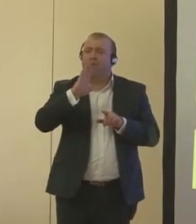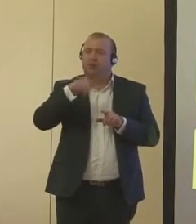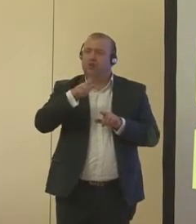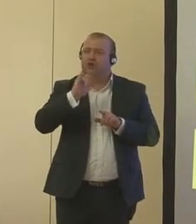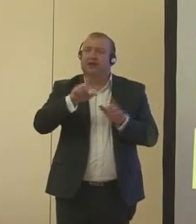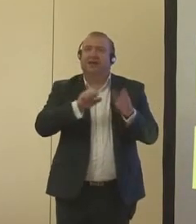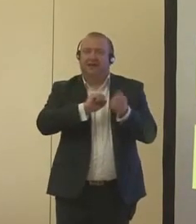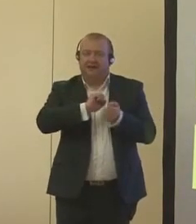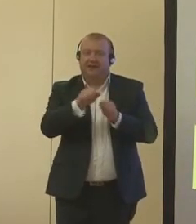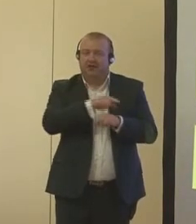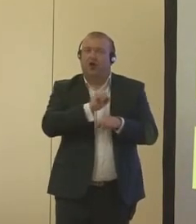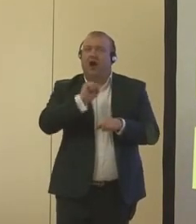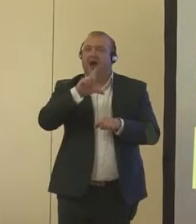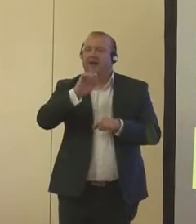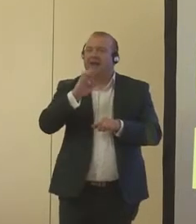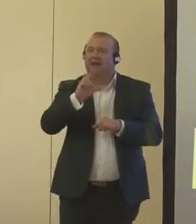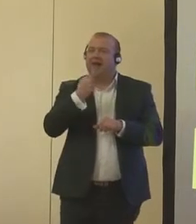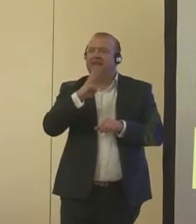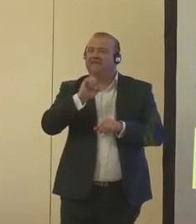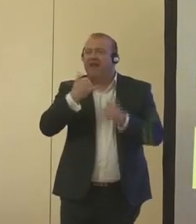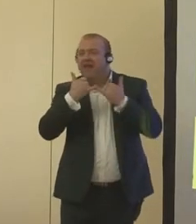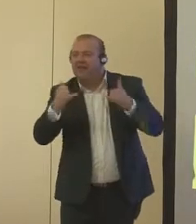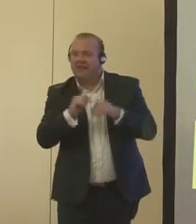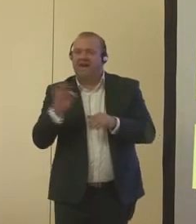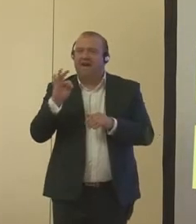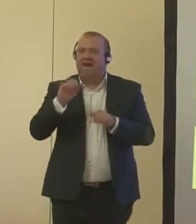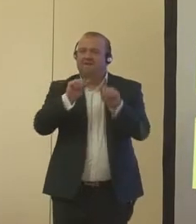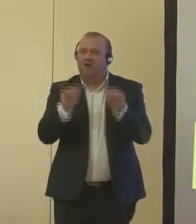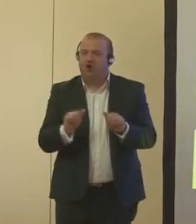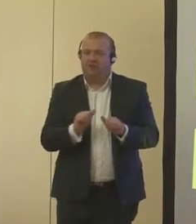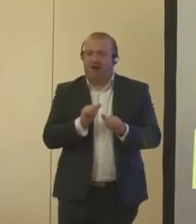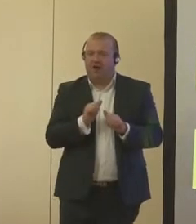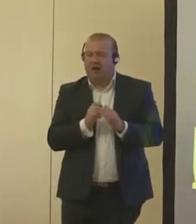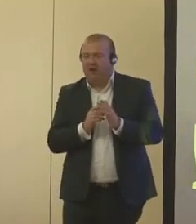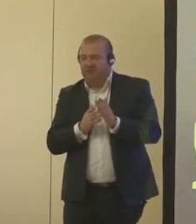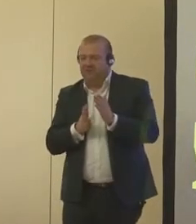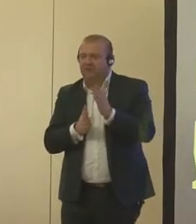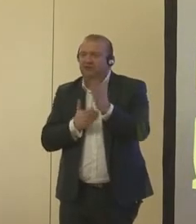of providing the same information in a way that can be used.